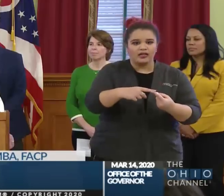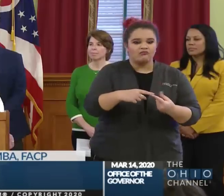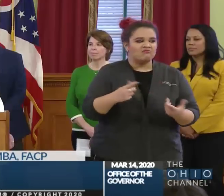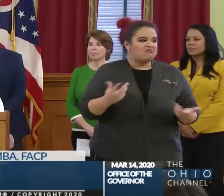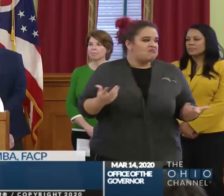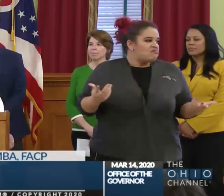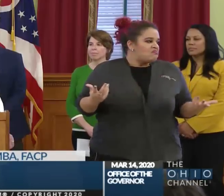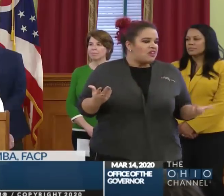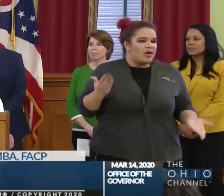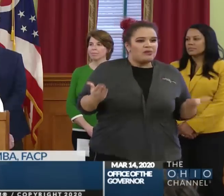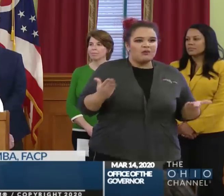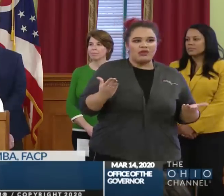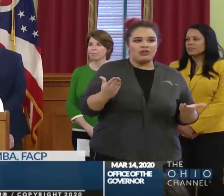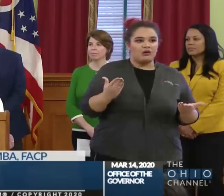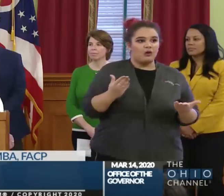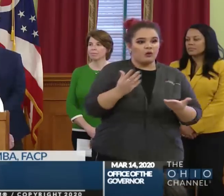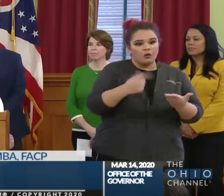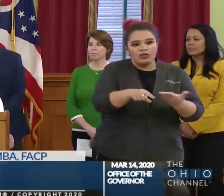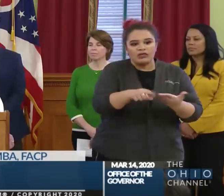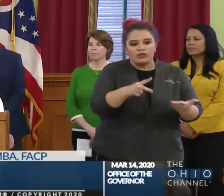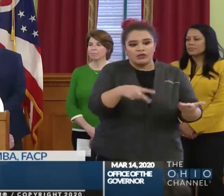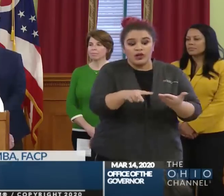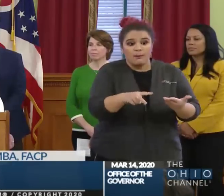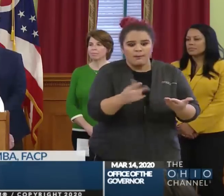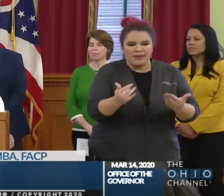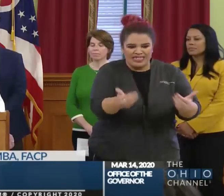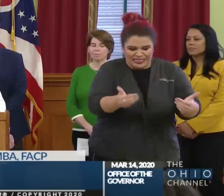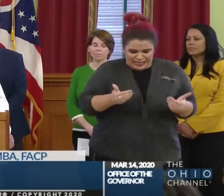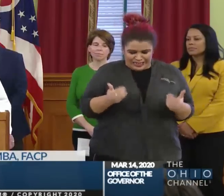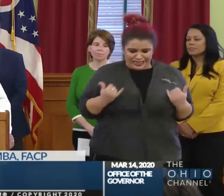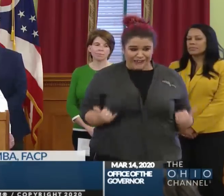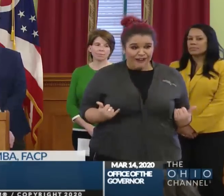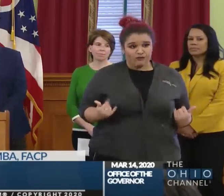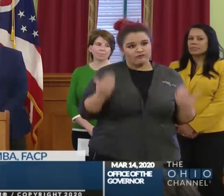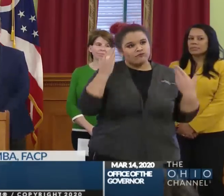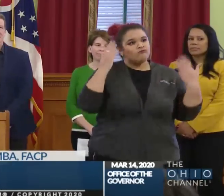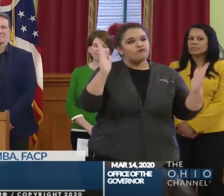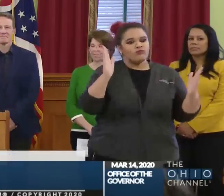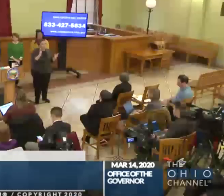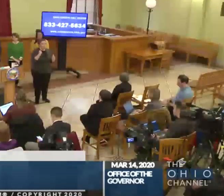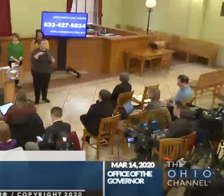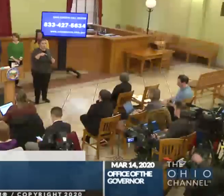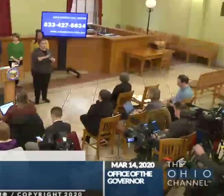from now, it might be sooner, it might be later. But we're working just to be prepared.